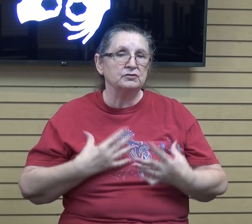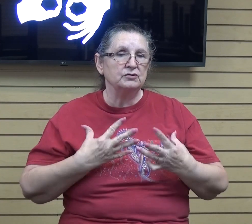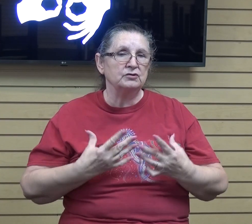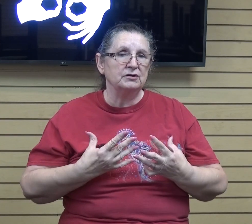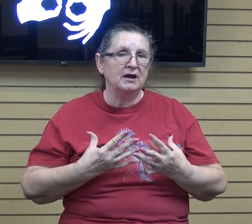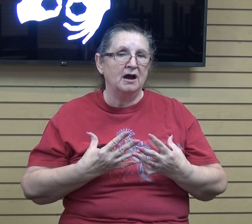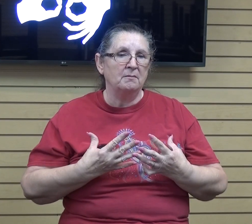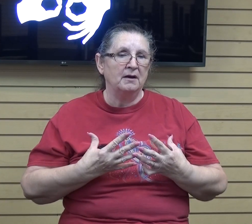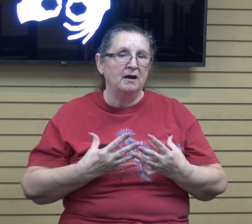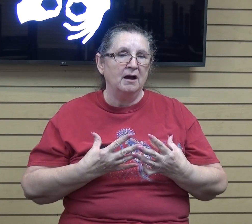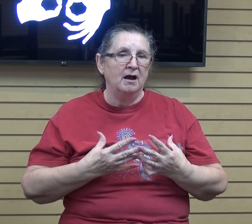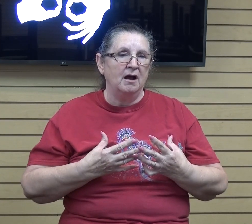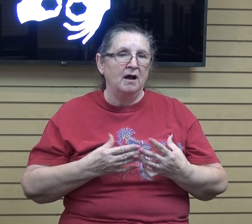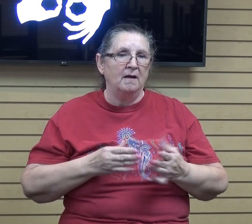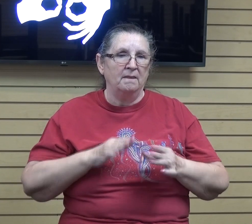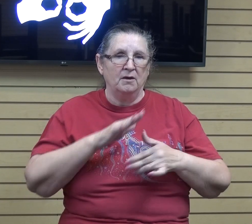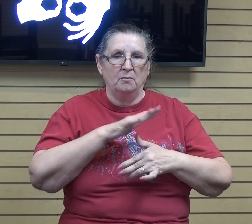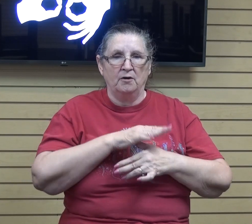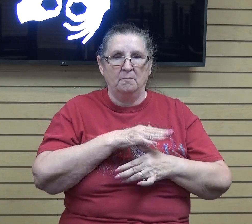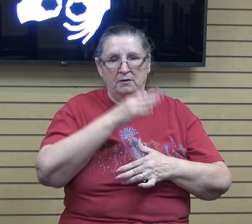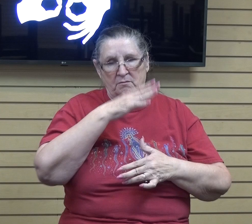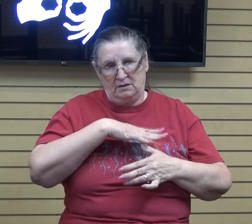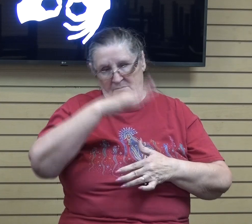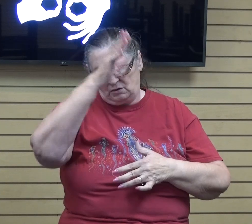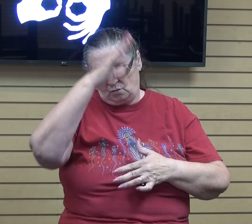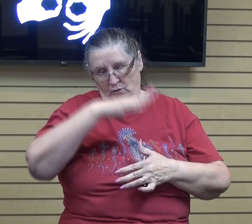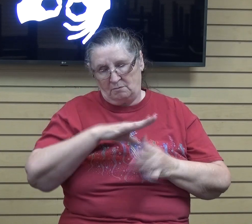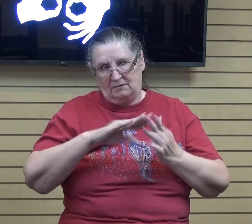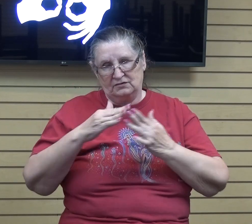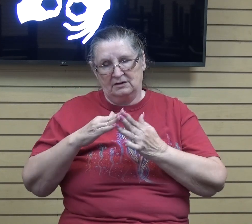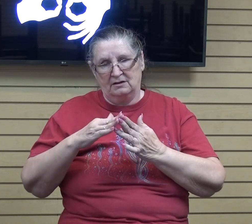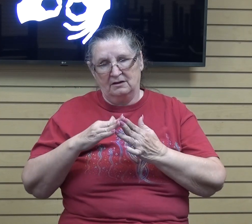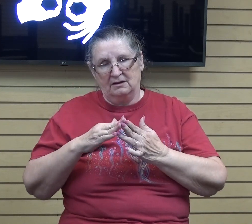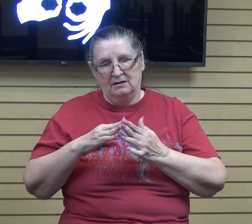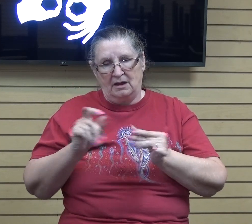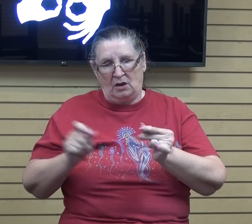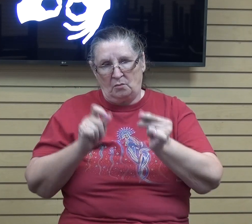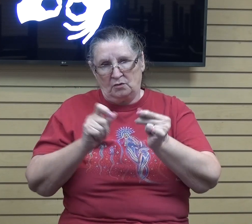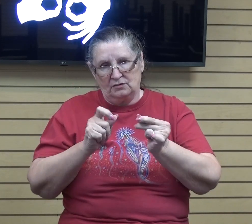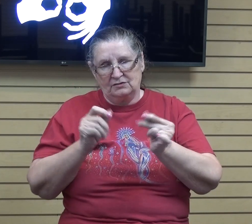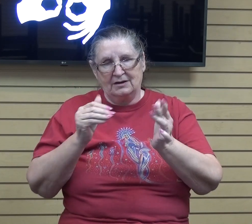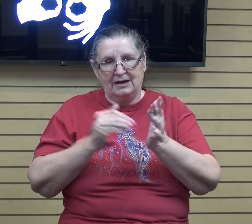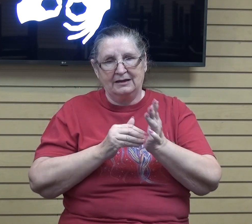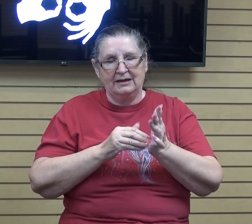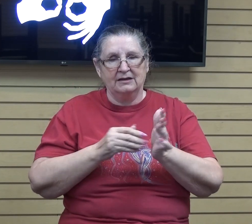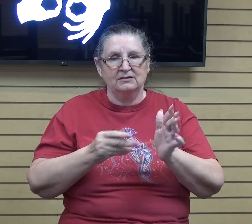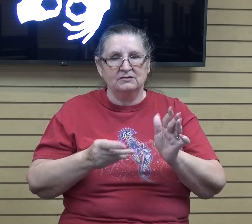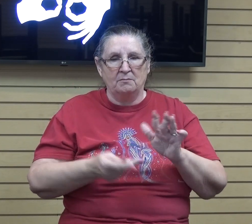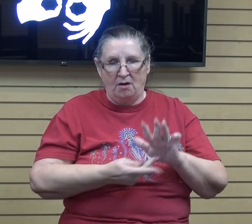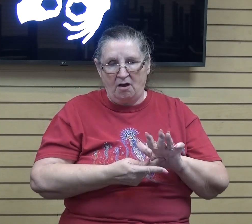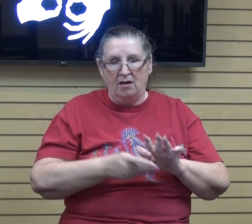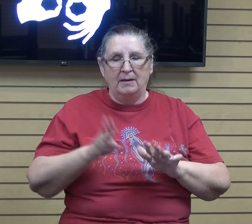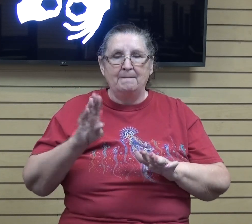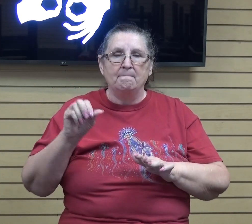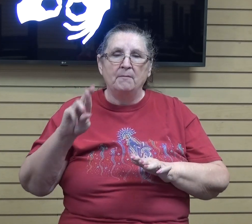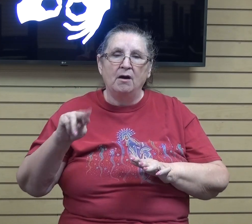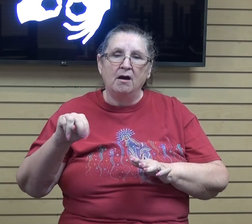prominent women and chief men of the city, raised up persecution against Paul and Barnabas, and expelled